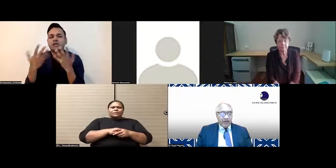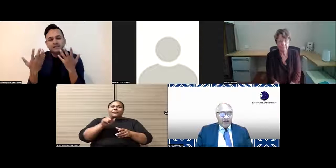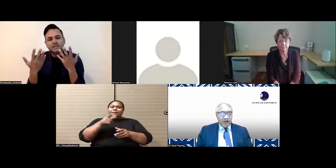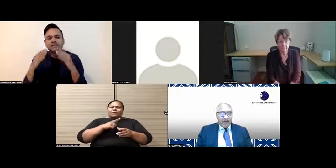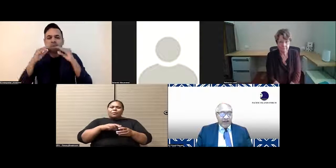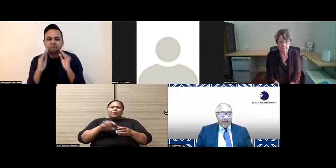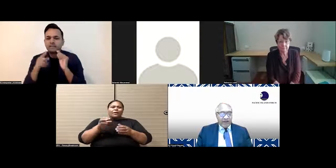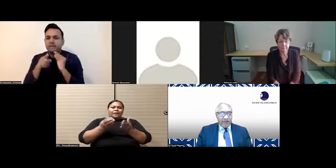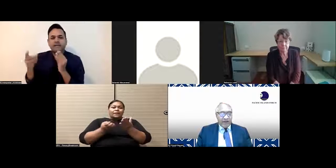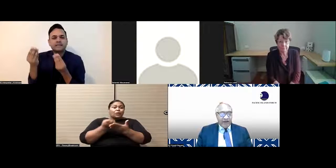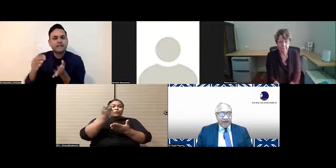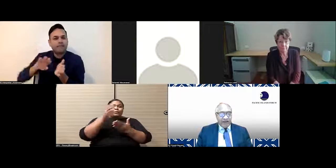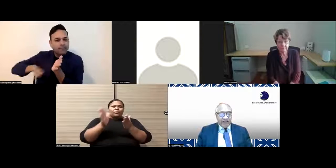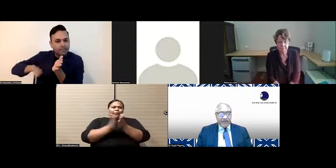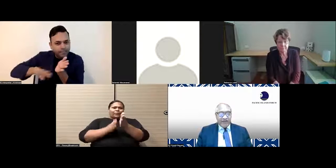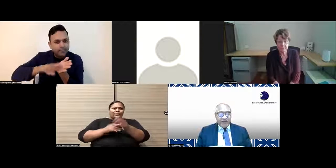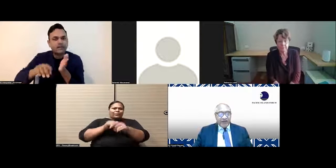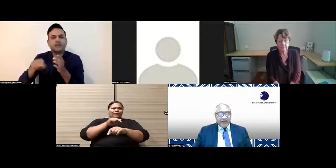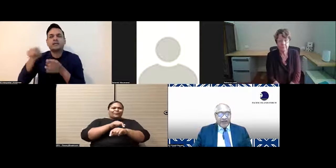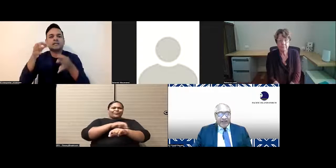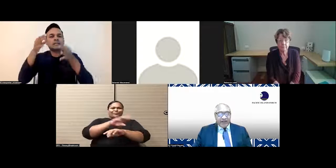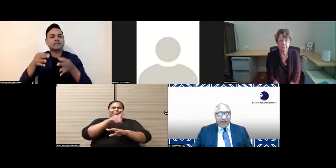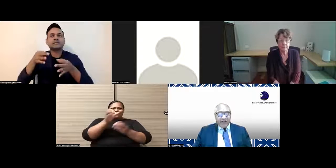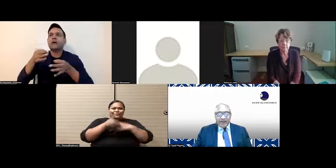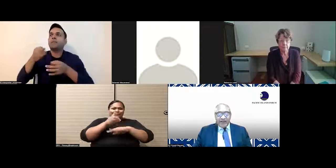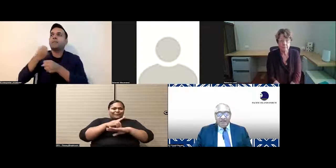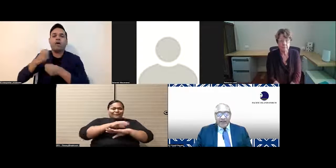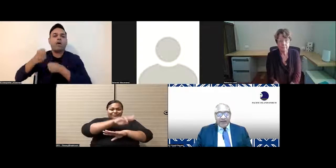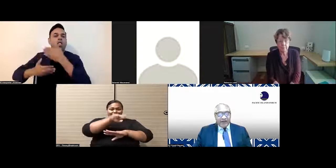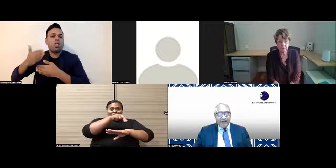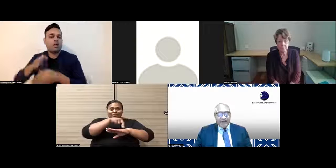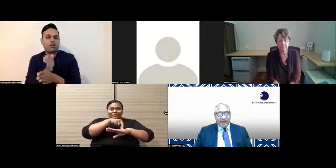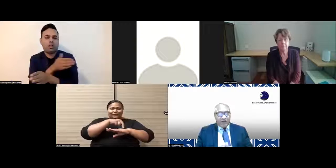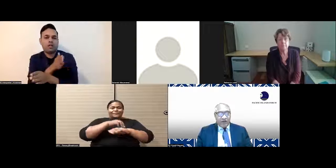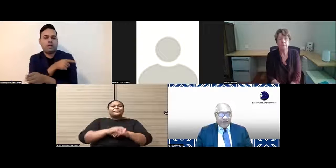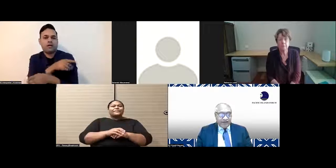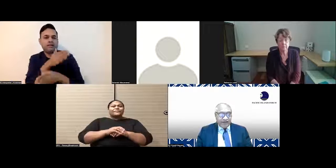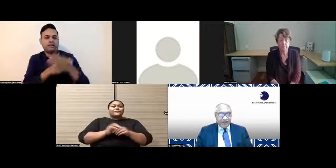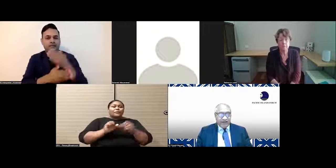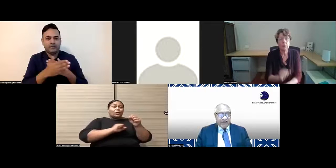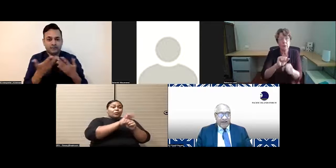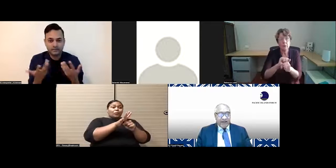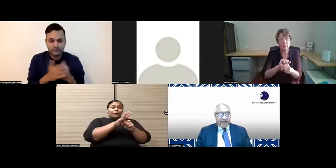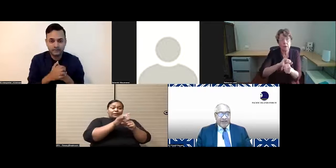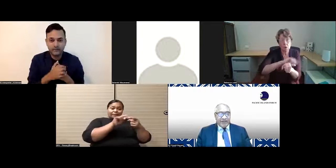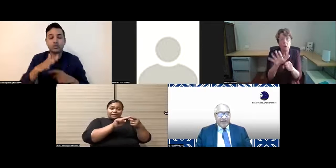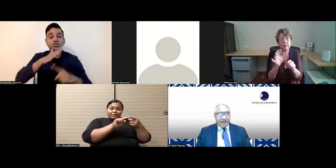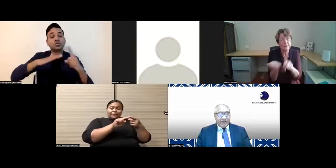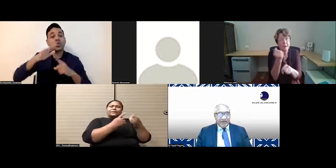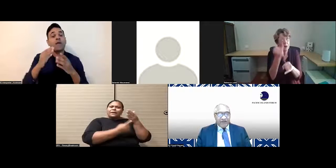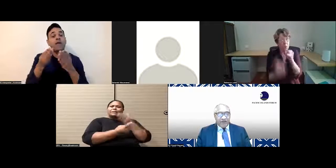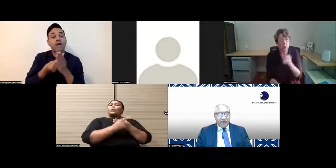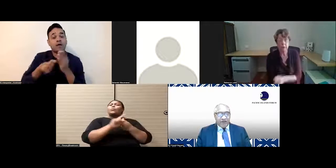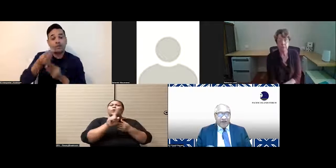The COVID-19 pandemic has further intensified these impacts and inequalities. The